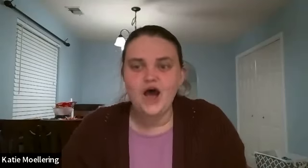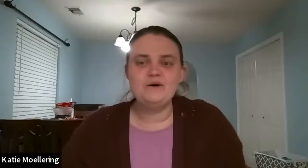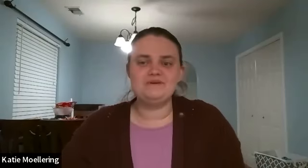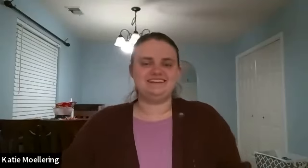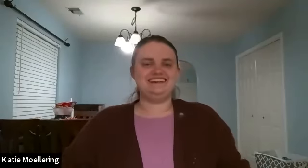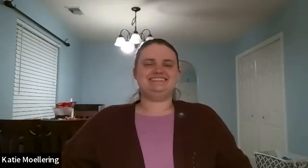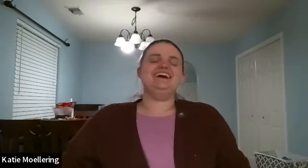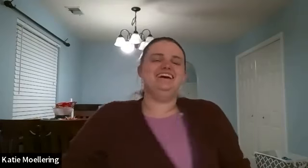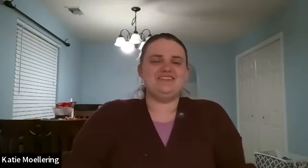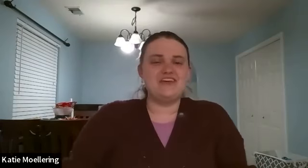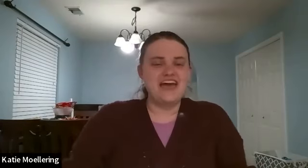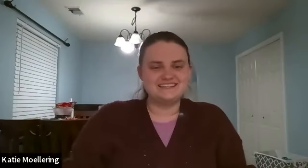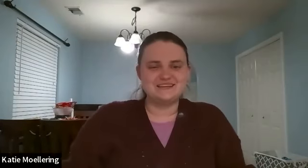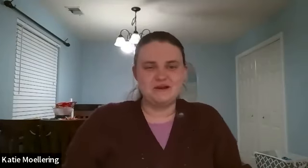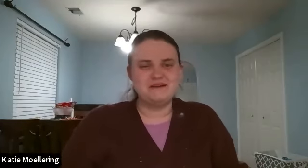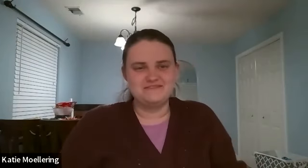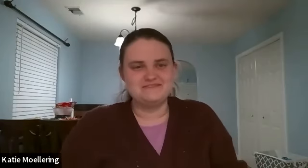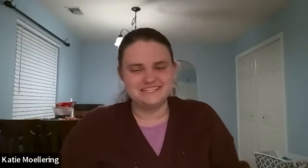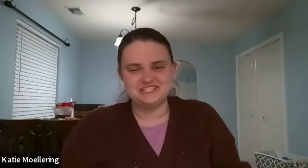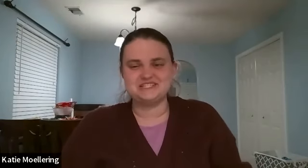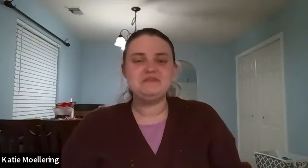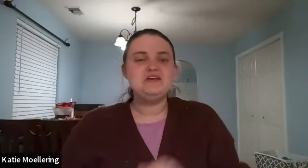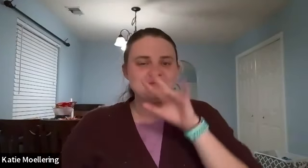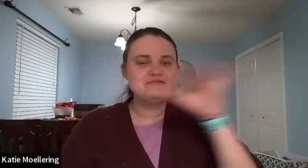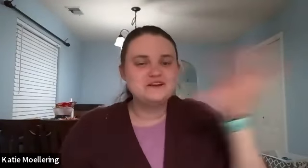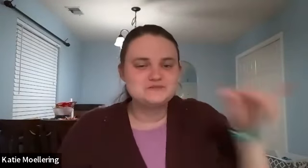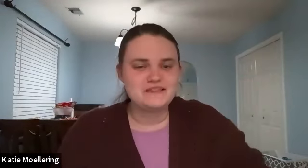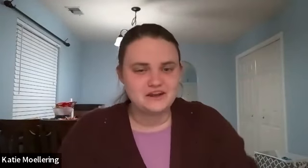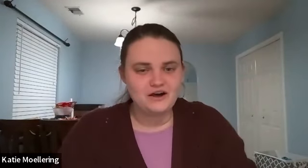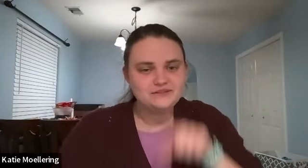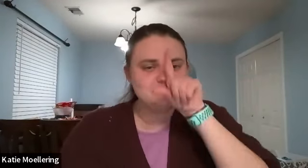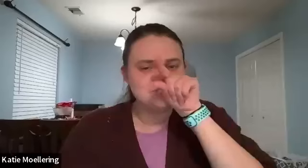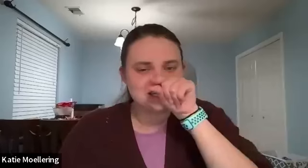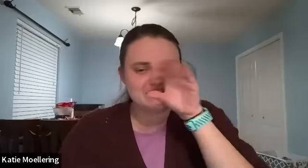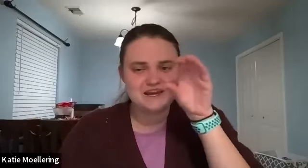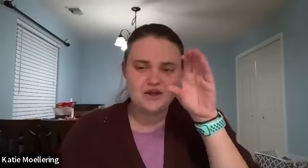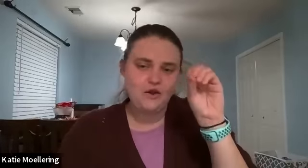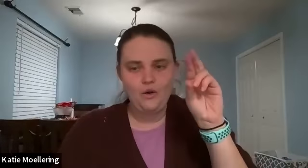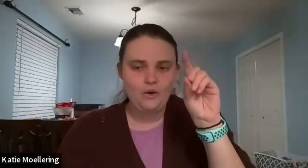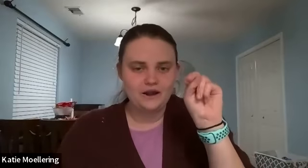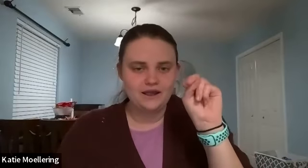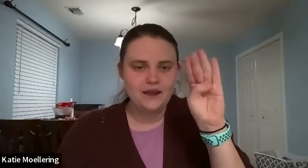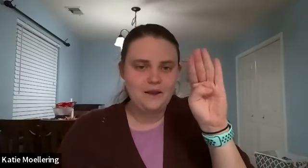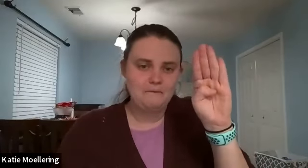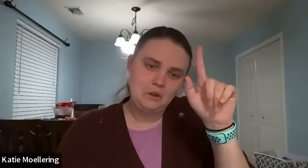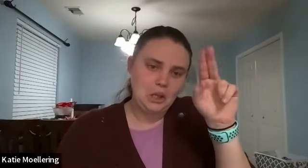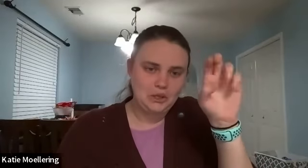Oh my goodness. That is like one of my favorite dishes. You would fingerspell it all. You do chicken, cordon,